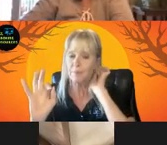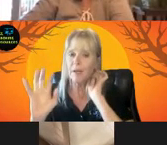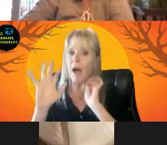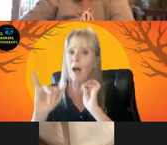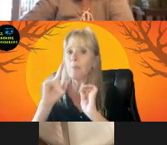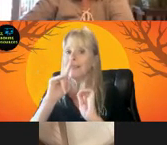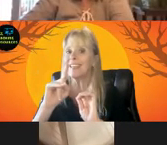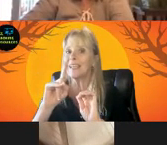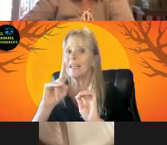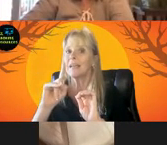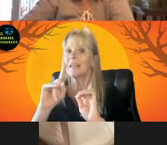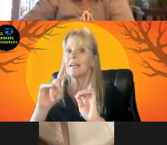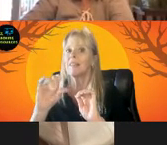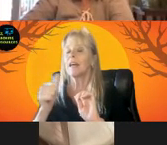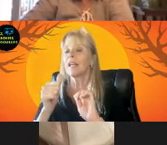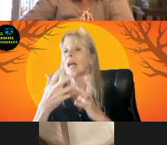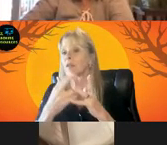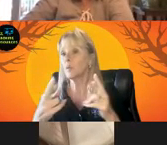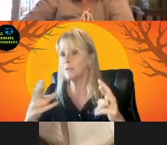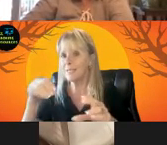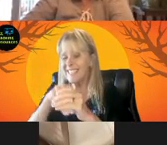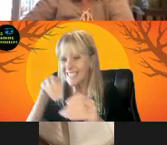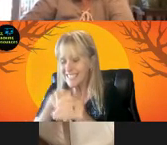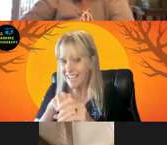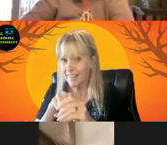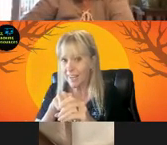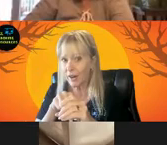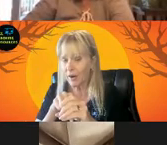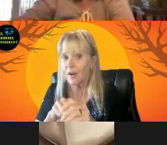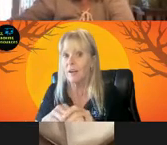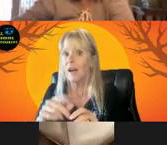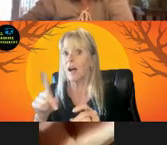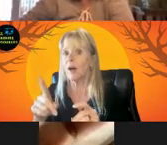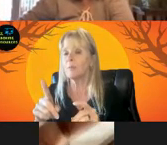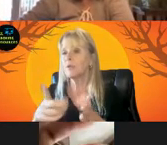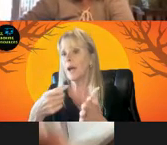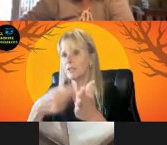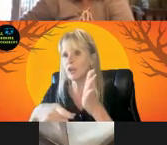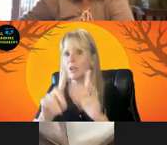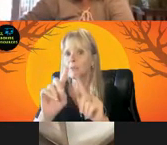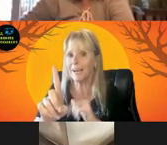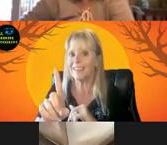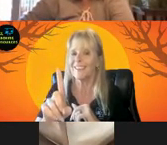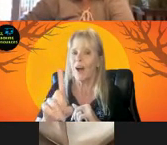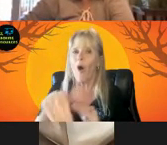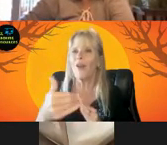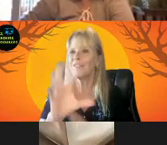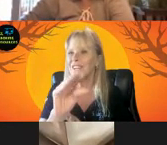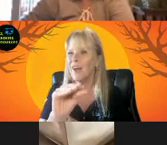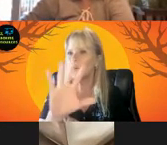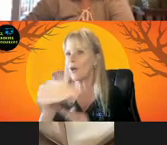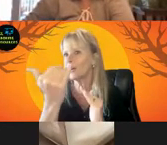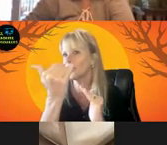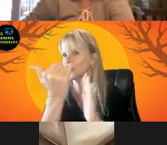free. But a lot of the resources inside there do have a charge, but all